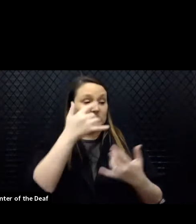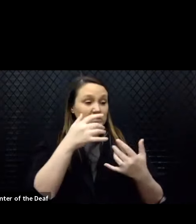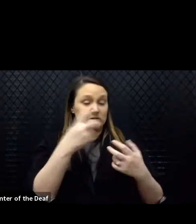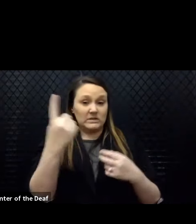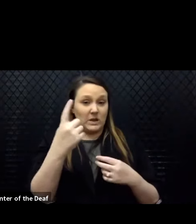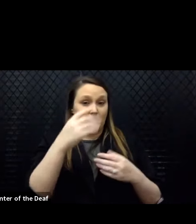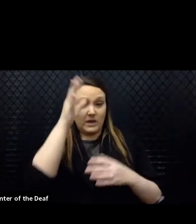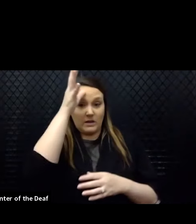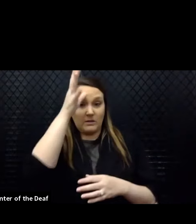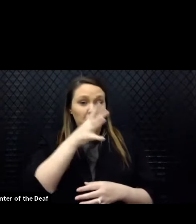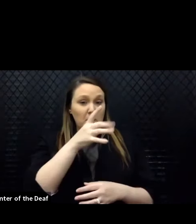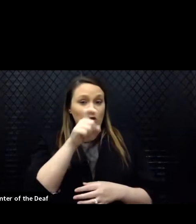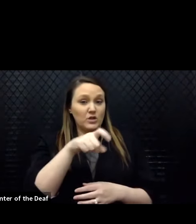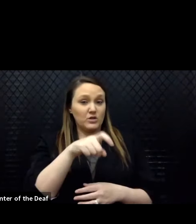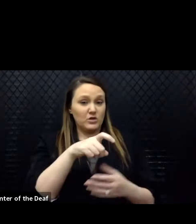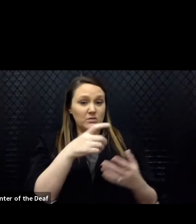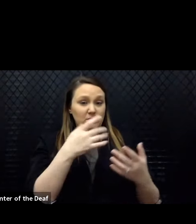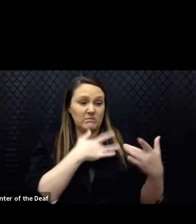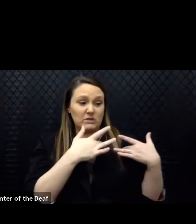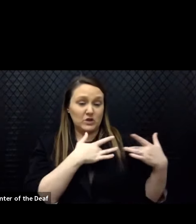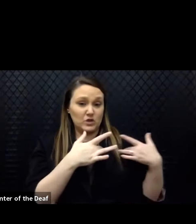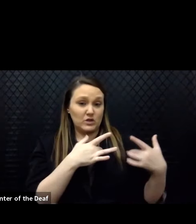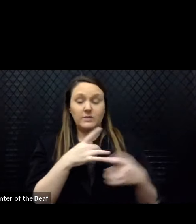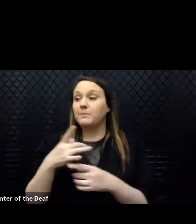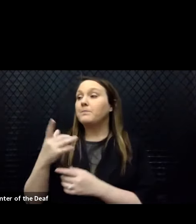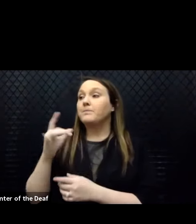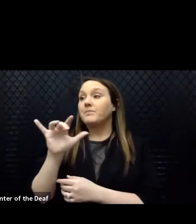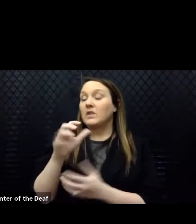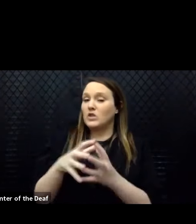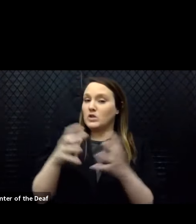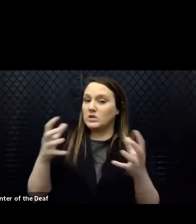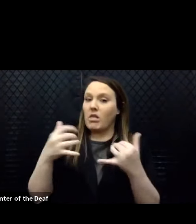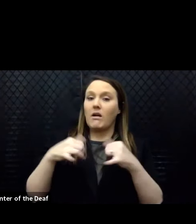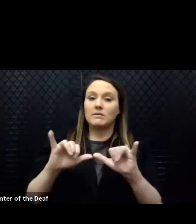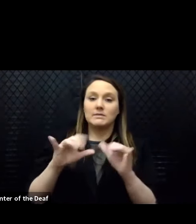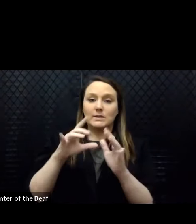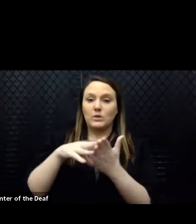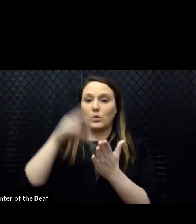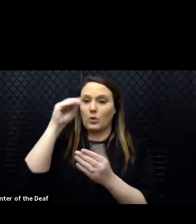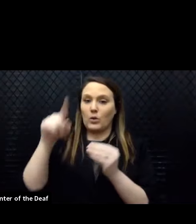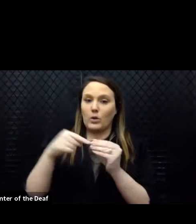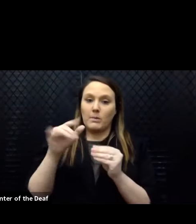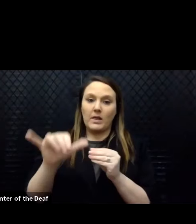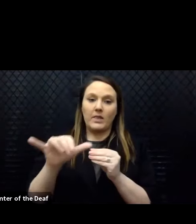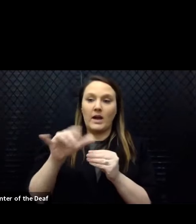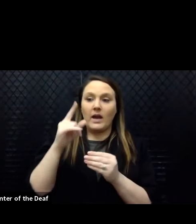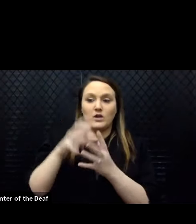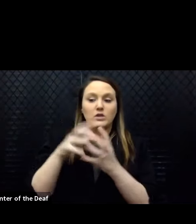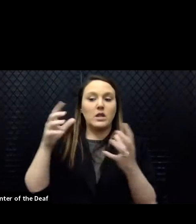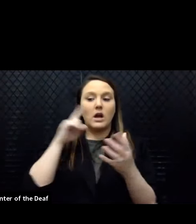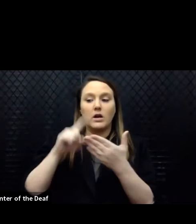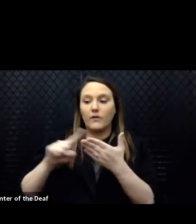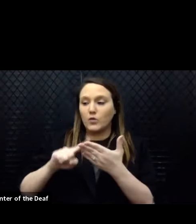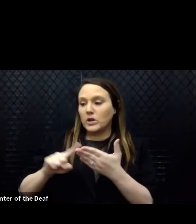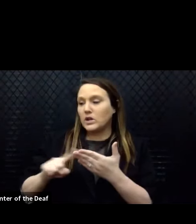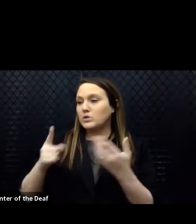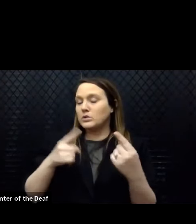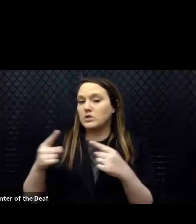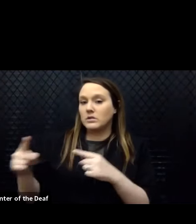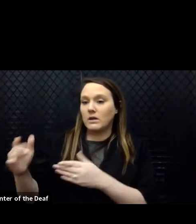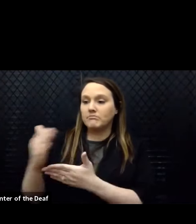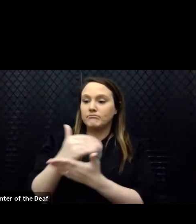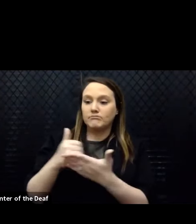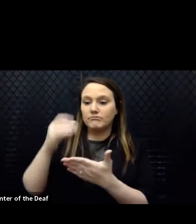to learn about that, and it is very concerning, and there's a lot of researchers and information being gathered on it. And I